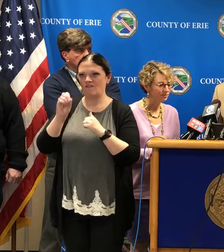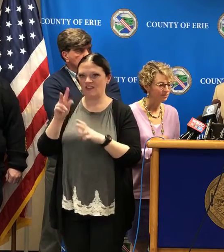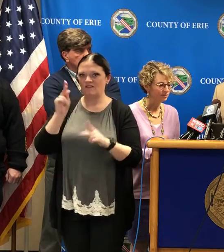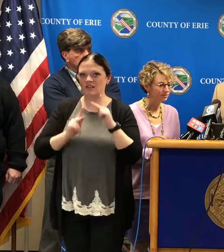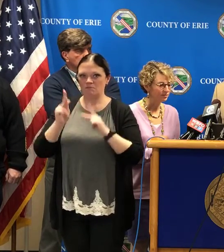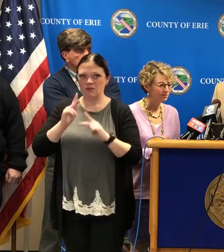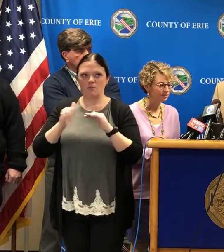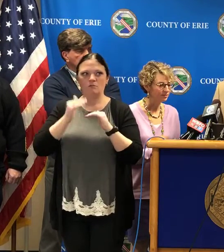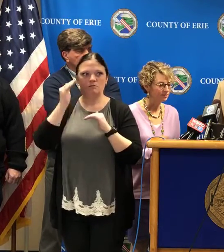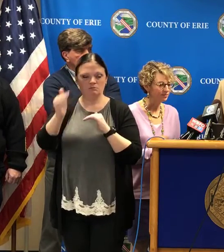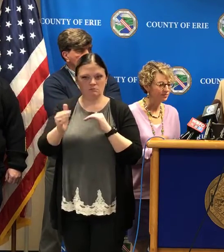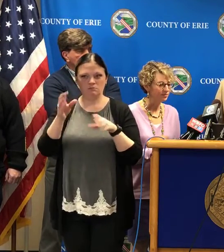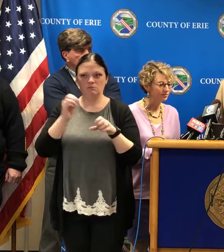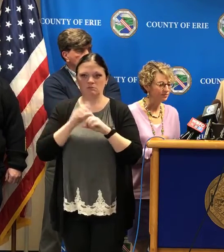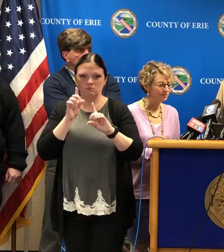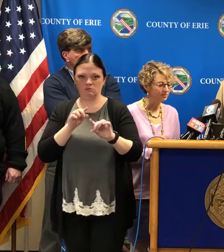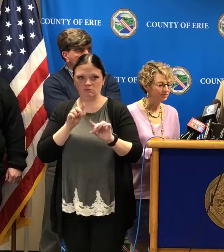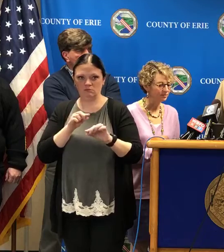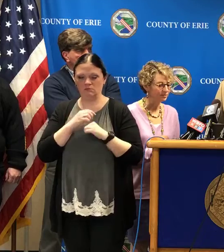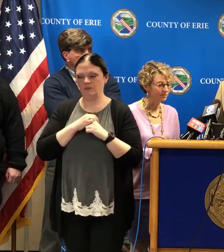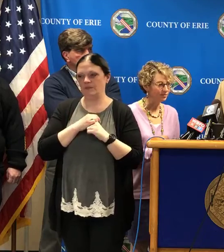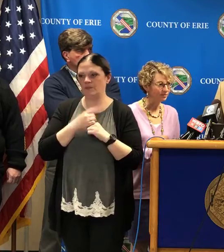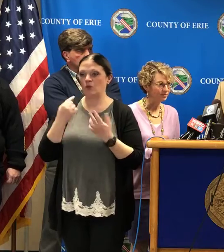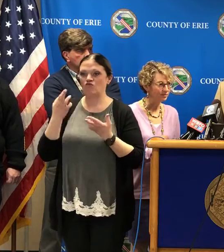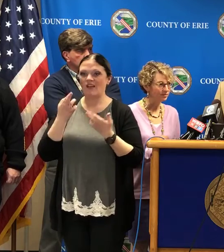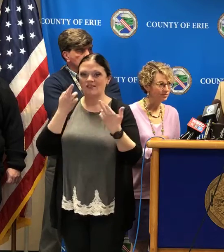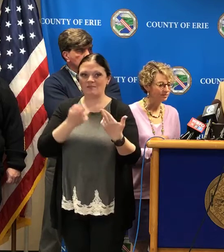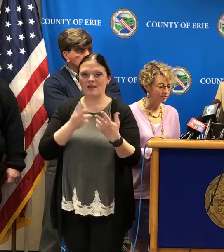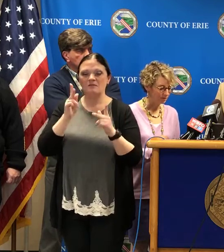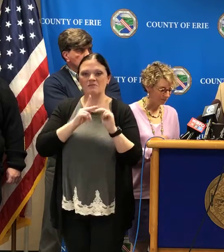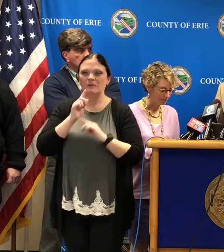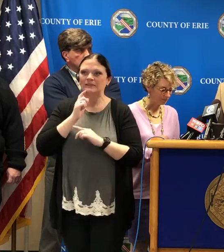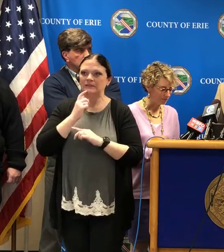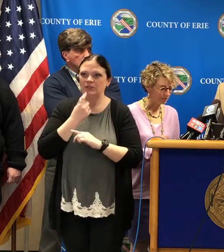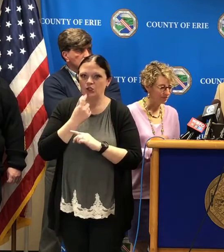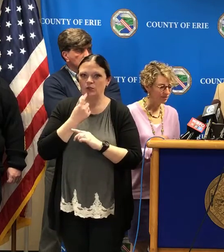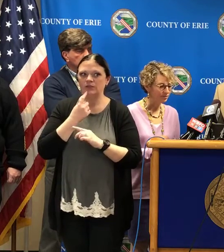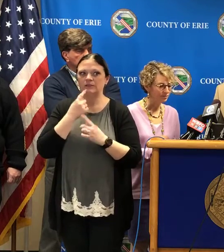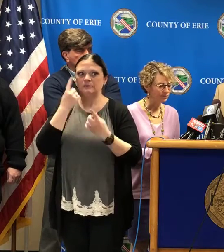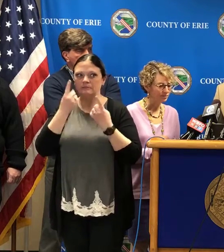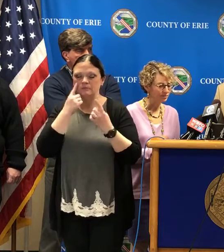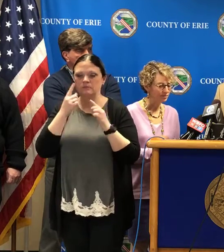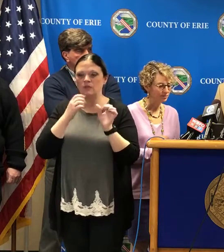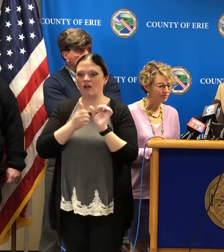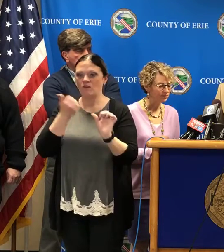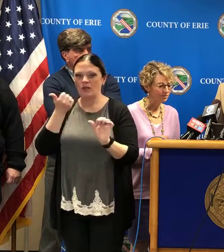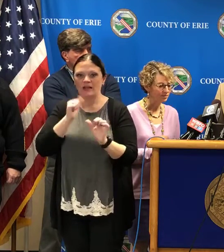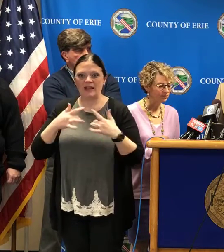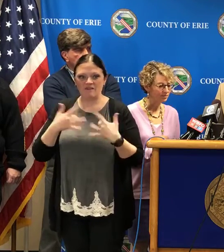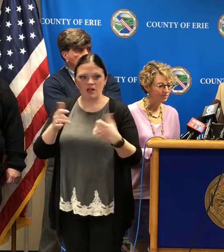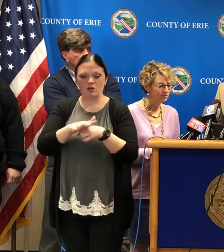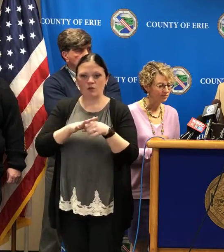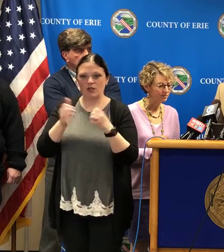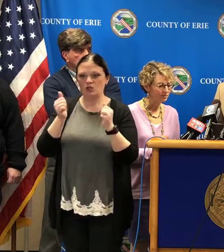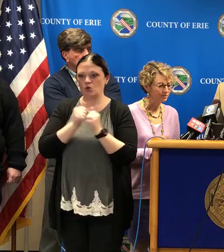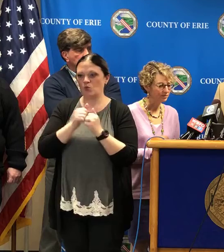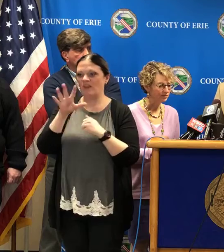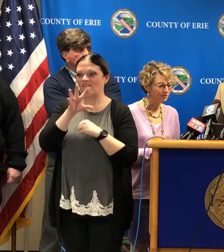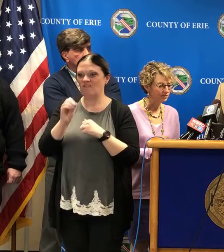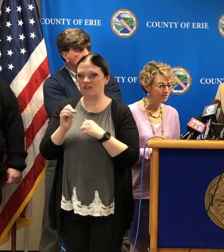events that have already been canceled. We also recommend that people seriously consider avoiding attending any event or location with 50 or